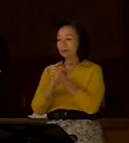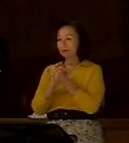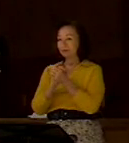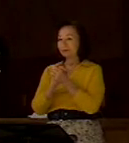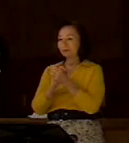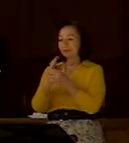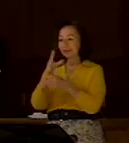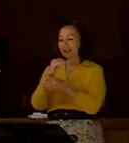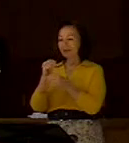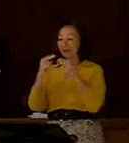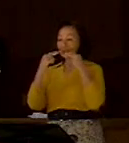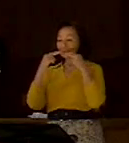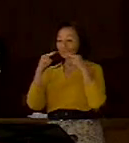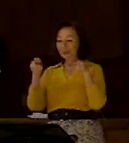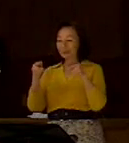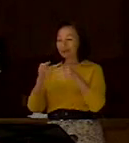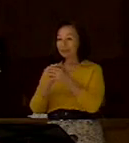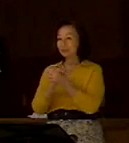and be blameless.